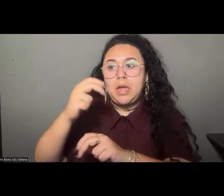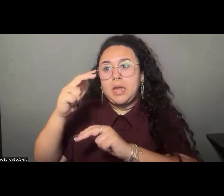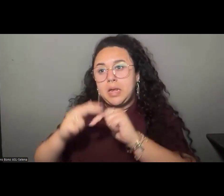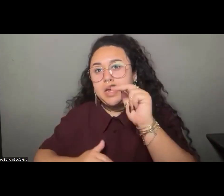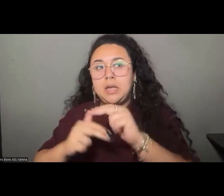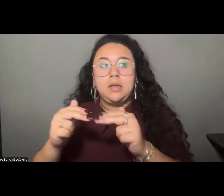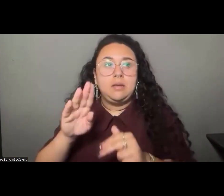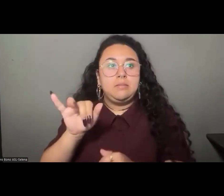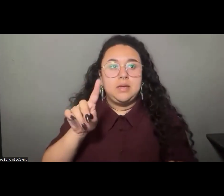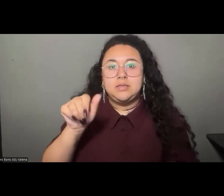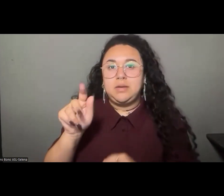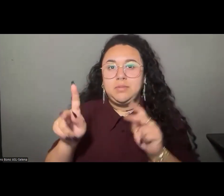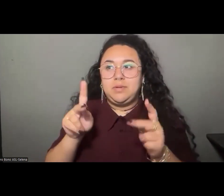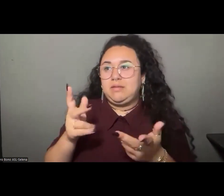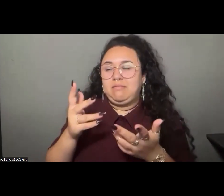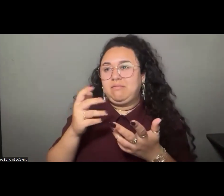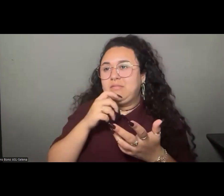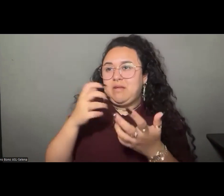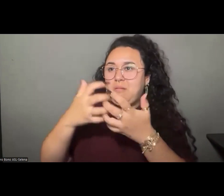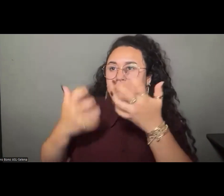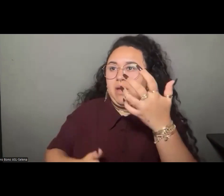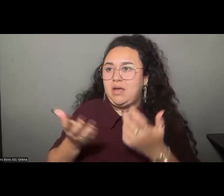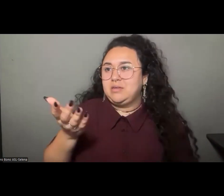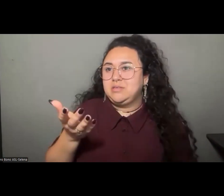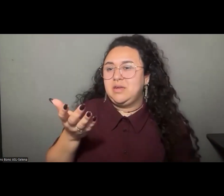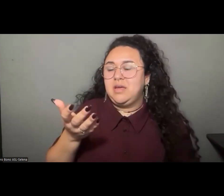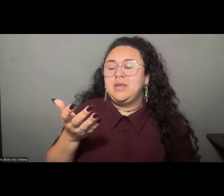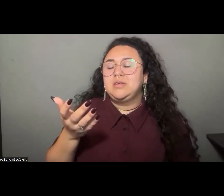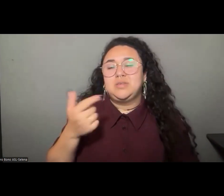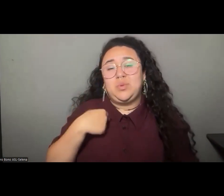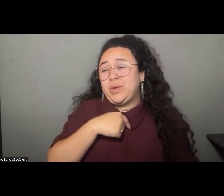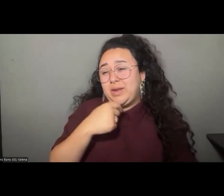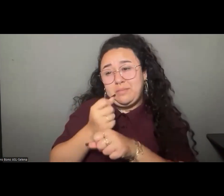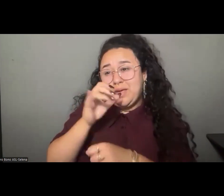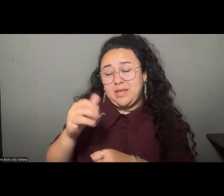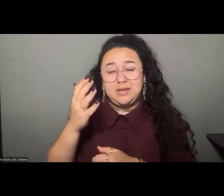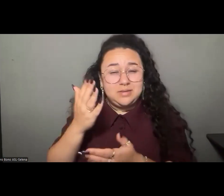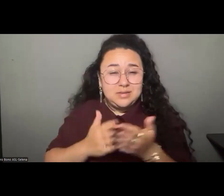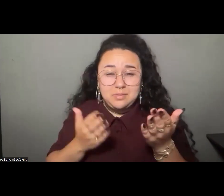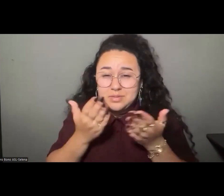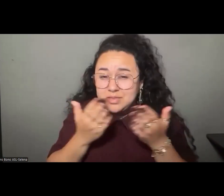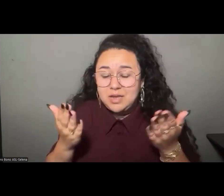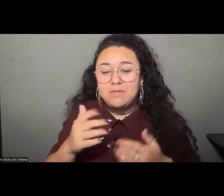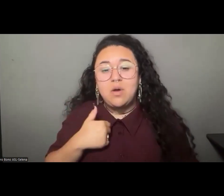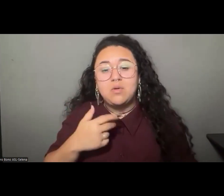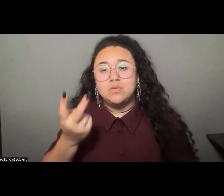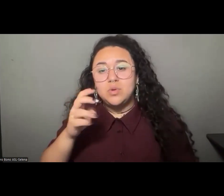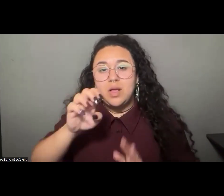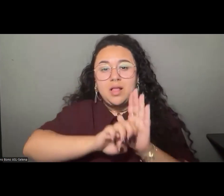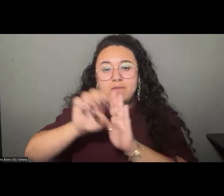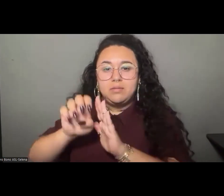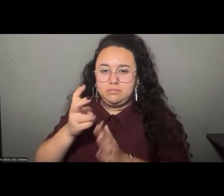we have to use that we didn't make, right? So there's going to be some shit. It's got two elevators. Oh, they both